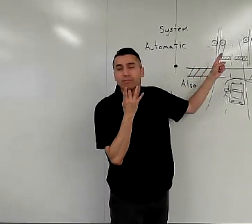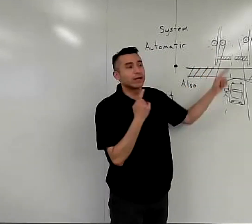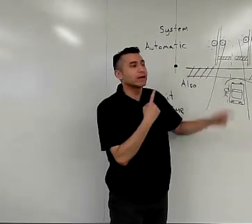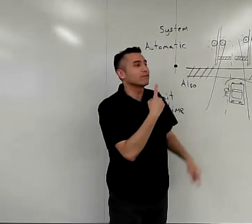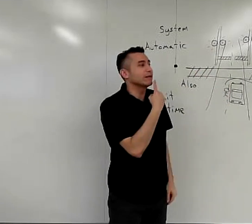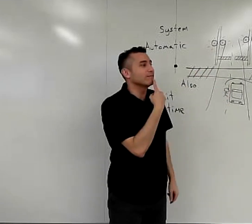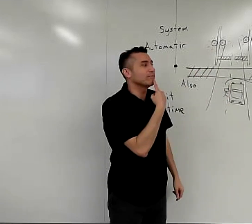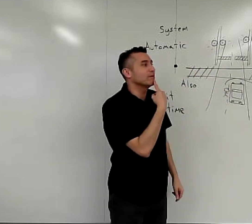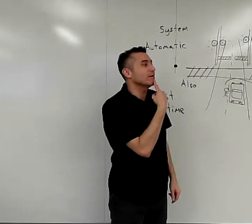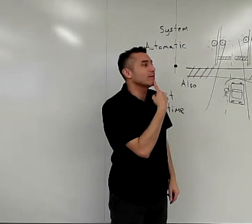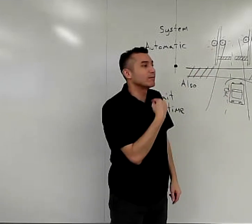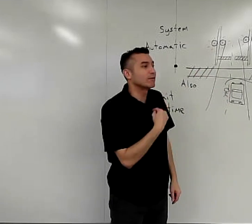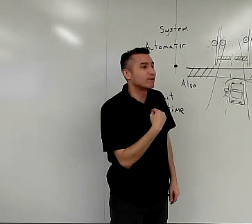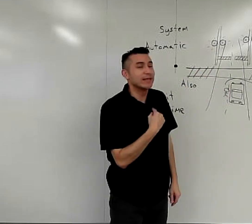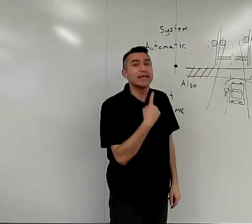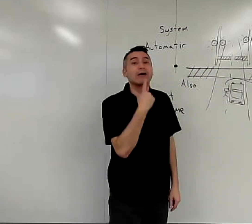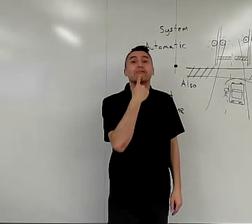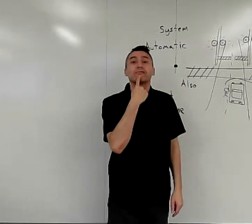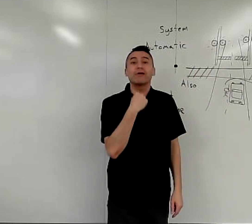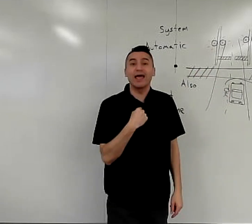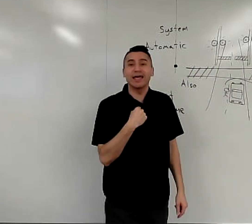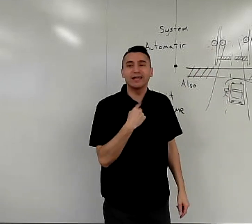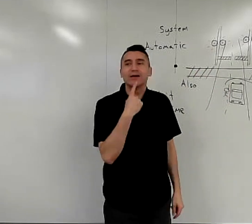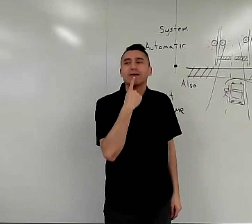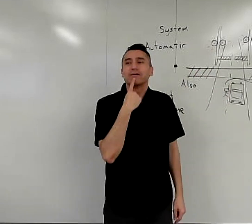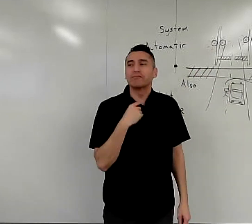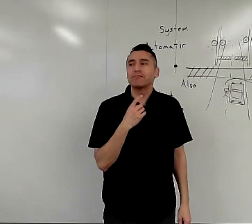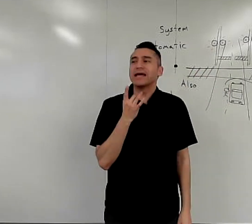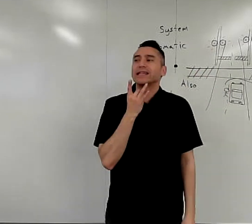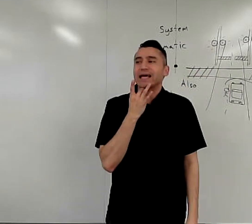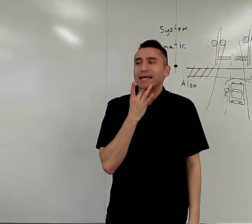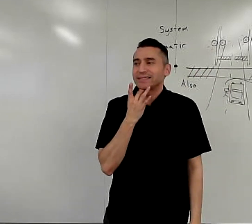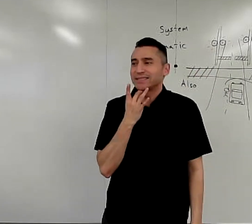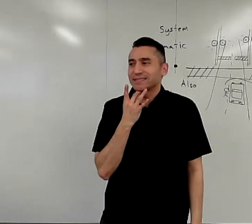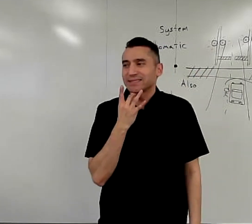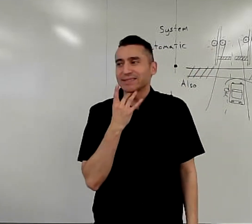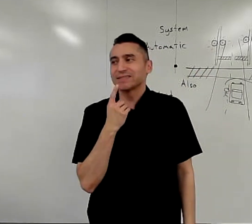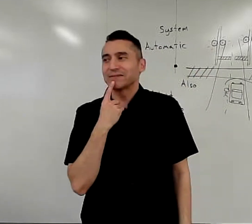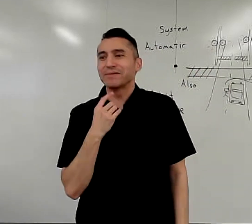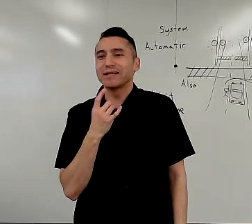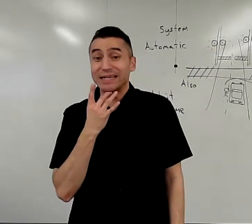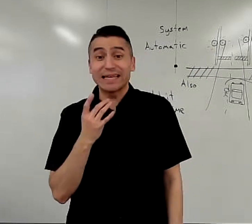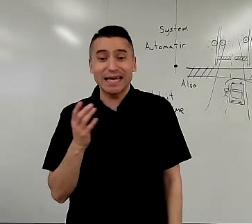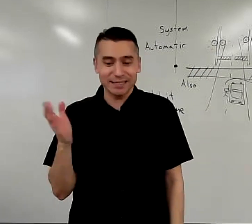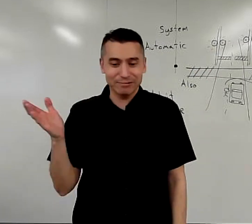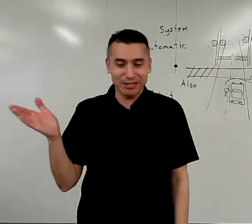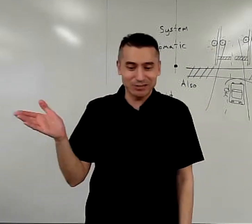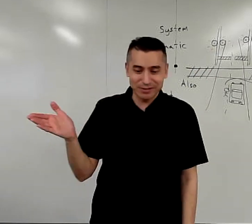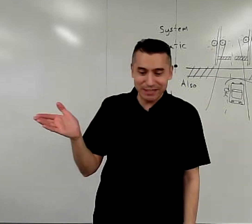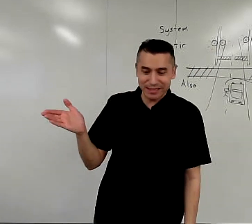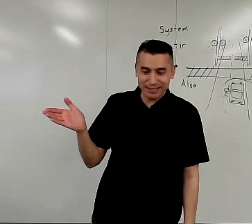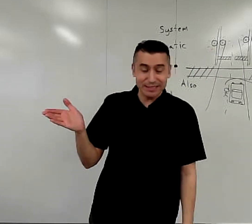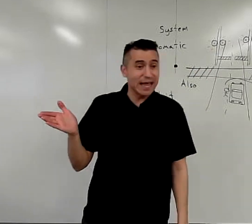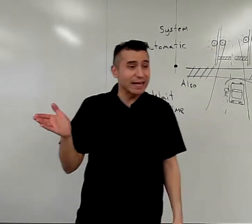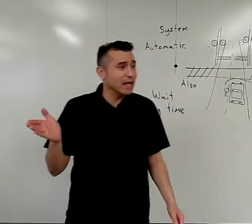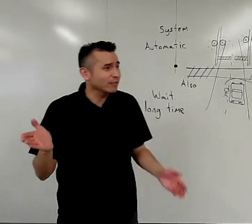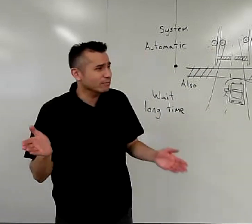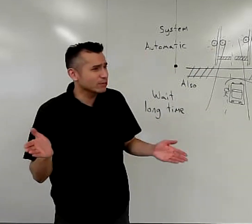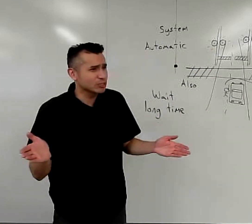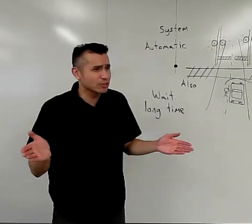what kind of light, everyone? Yeah, red lights. Red lights. Excellent question. Destiny had other questions